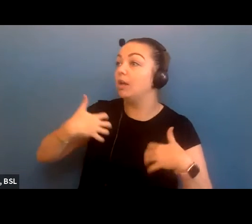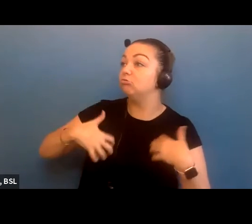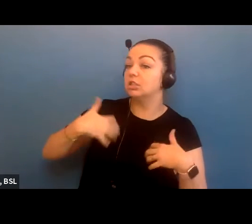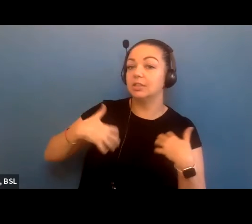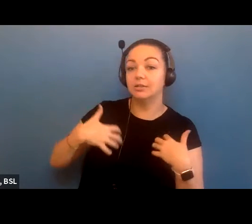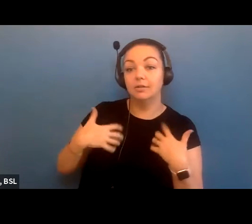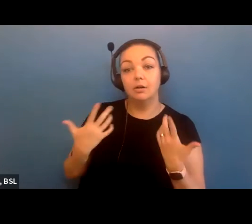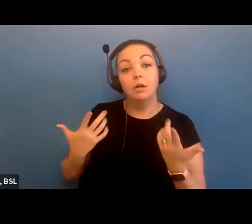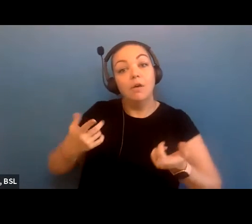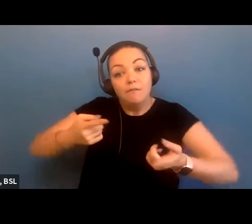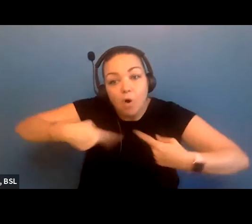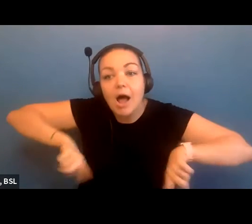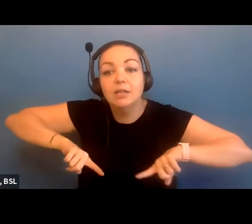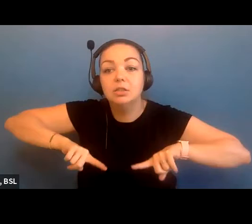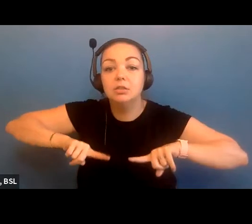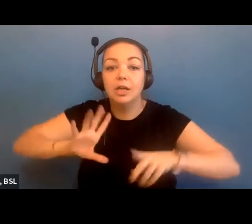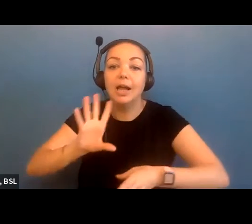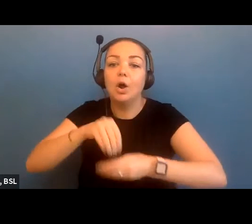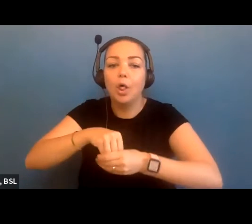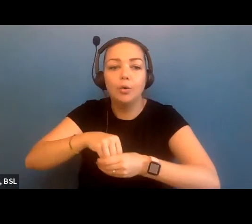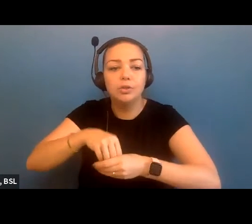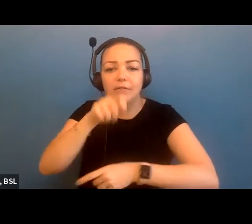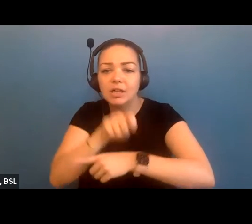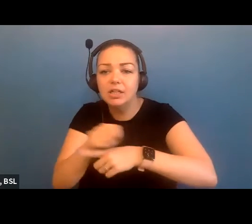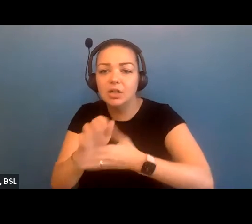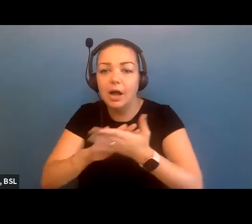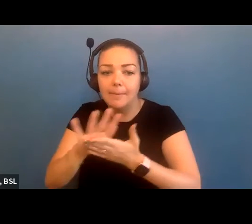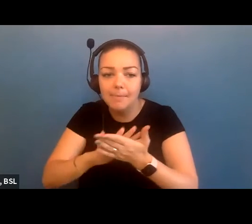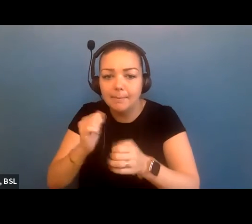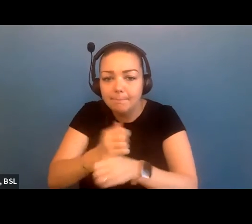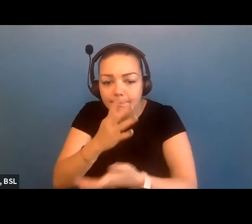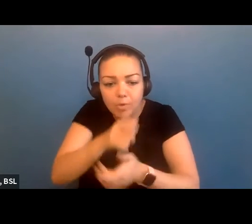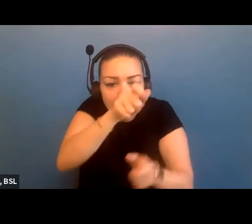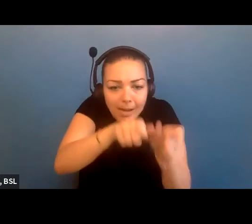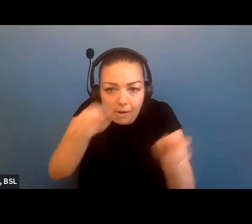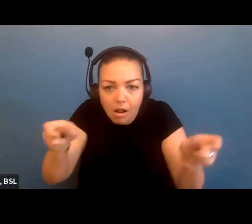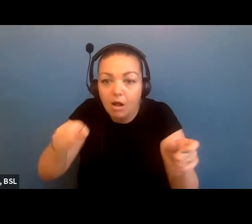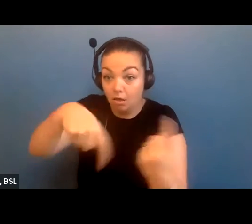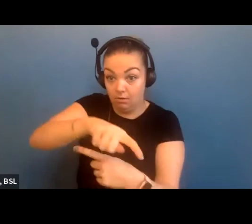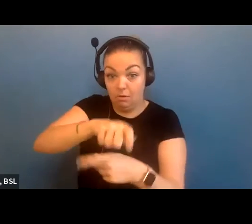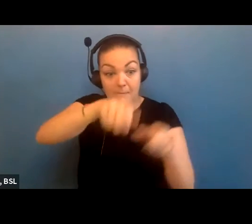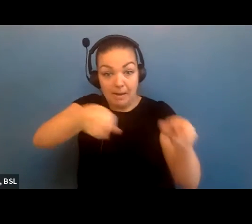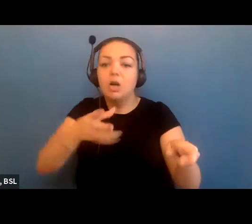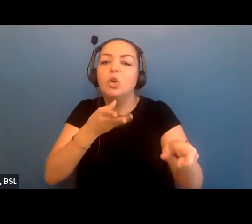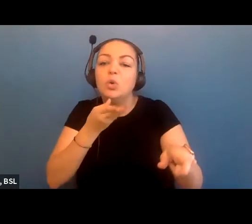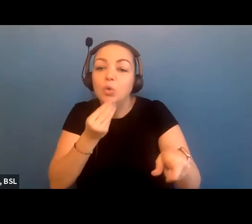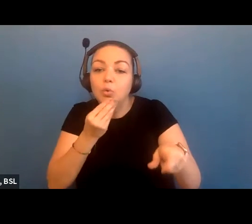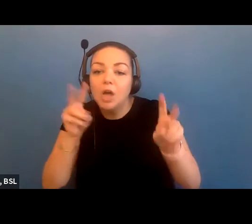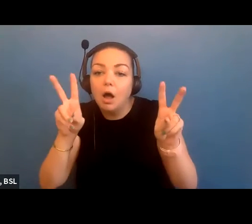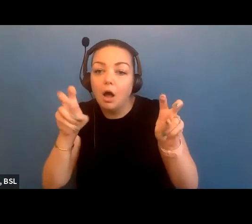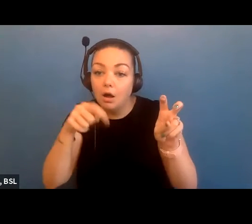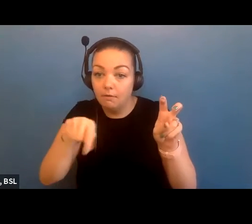us, inclusive design is about people. And quite simply, it puts end users, and that includes all of us with all of our